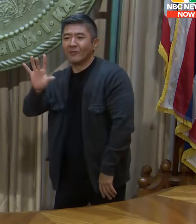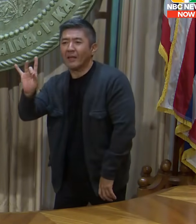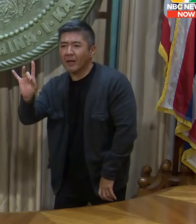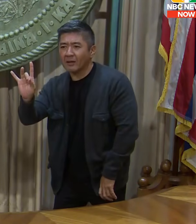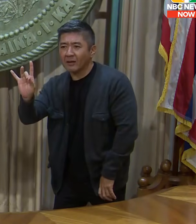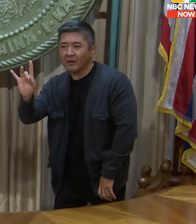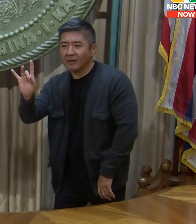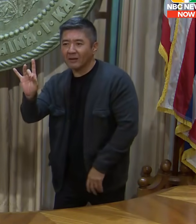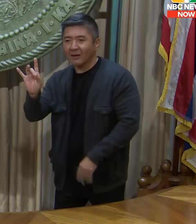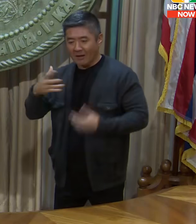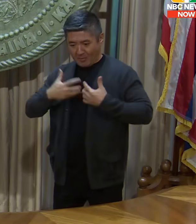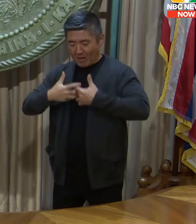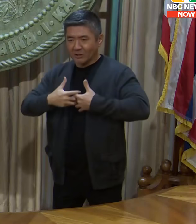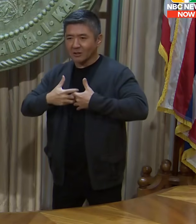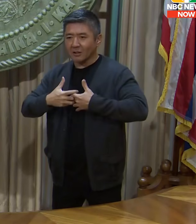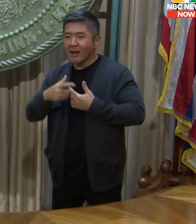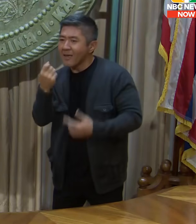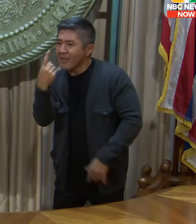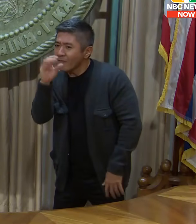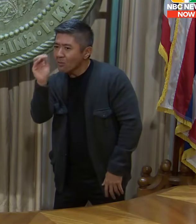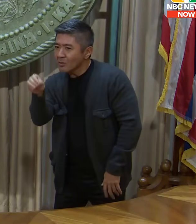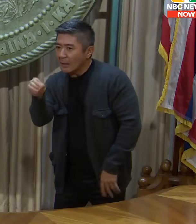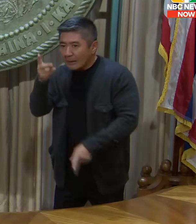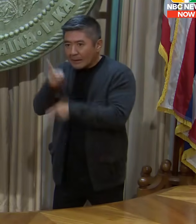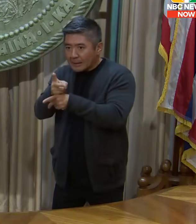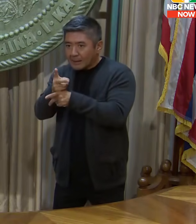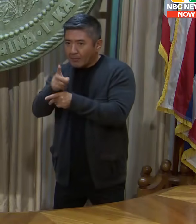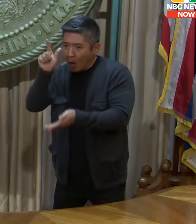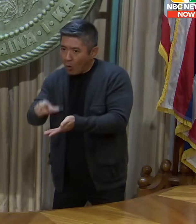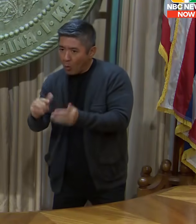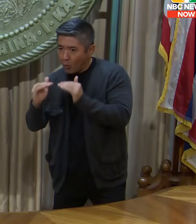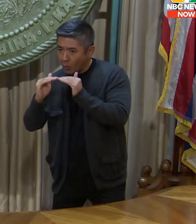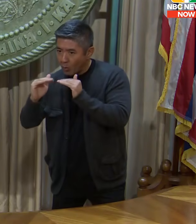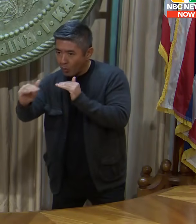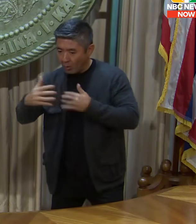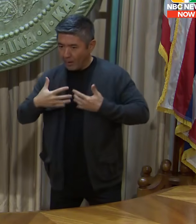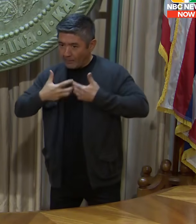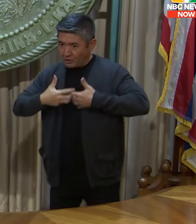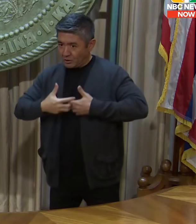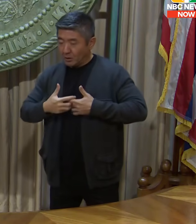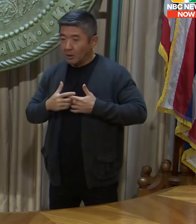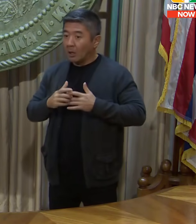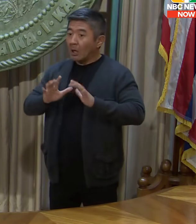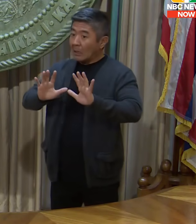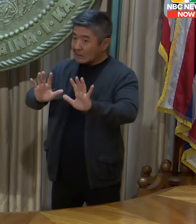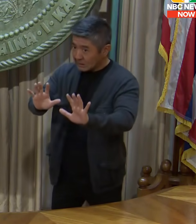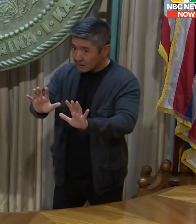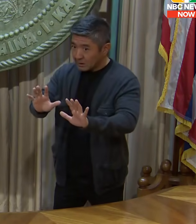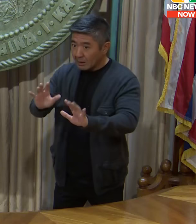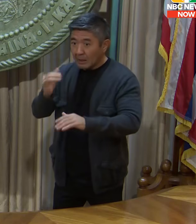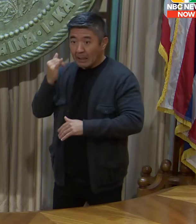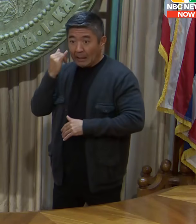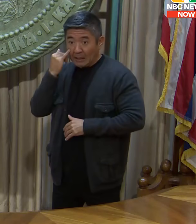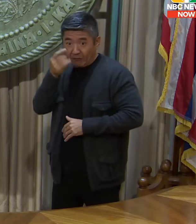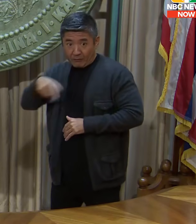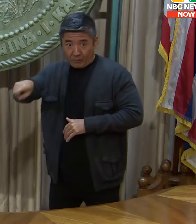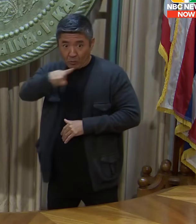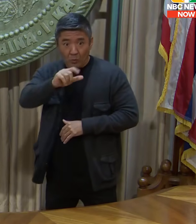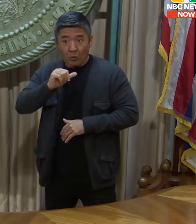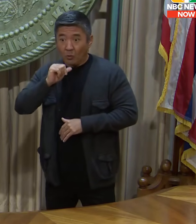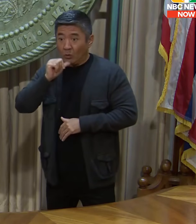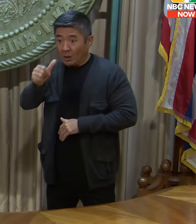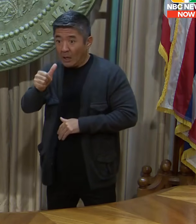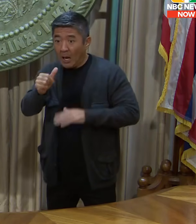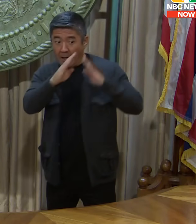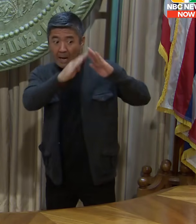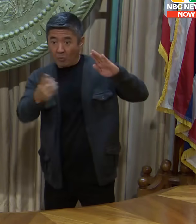11%. That means we are keeping it down. However, if we do not quarantine at home, those numbers go